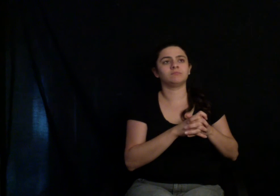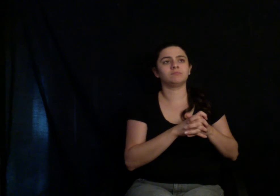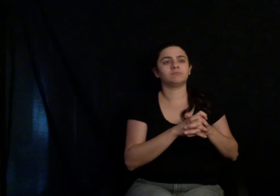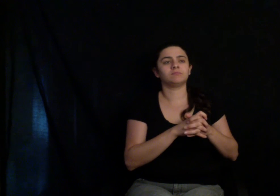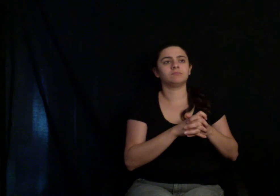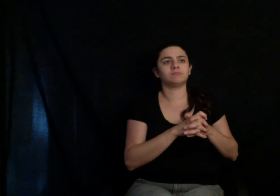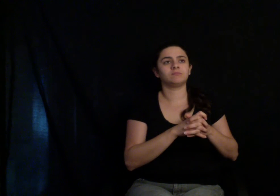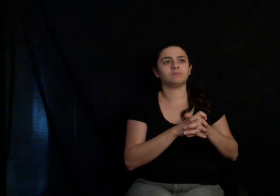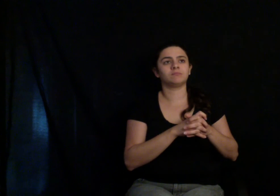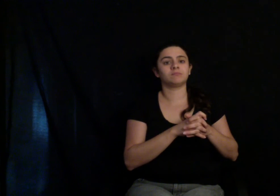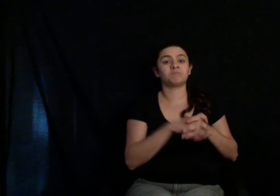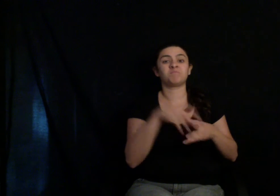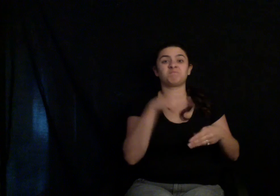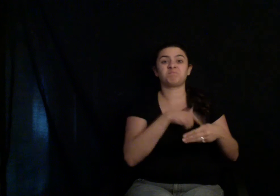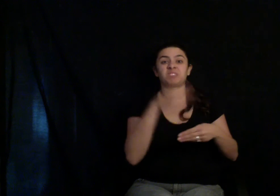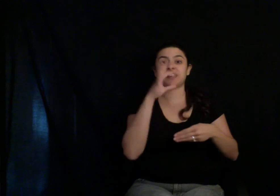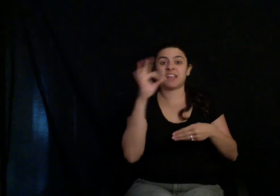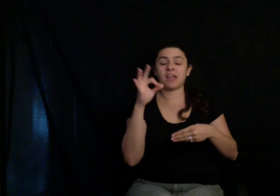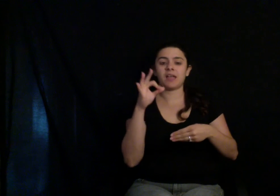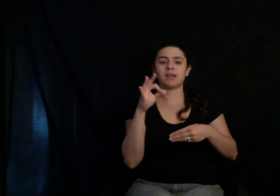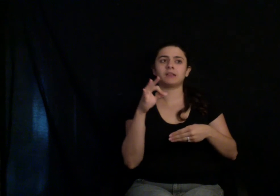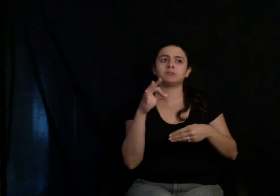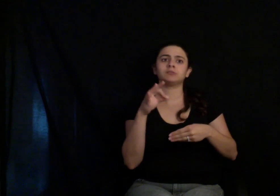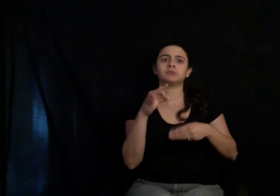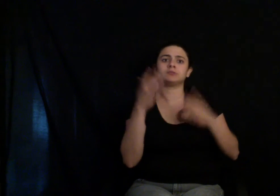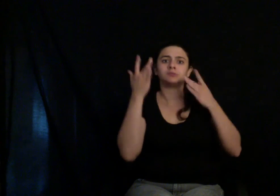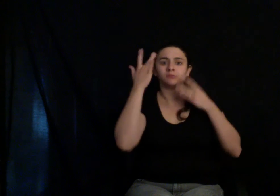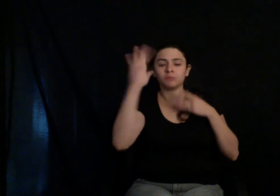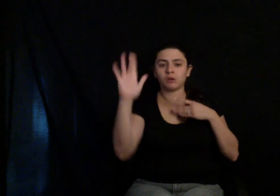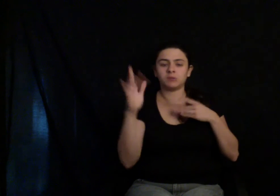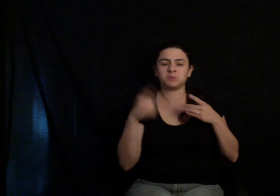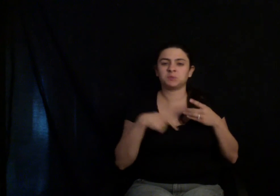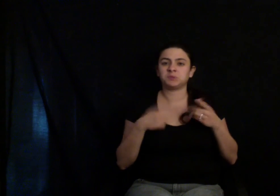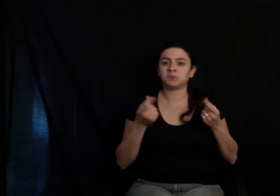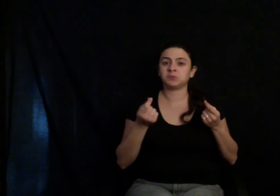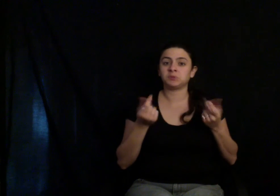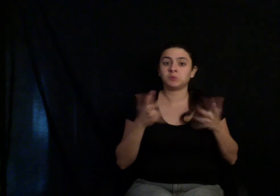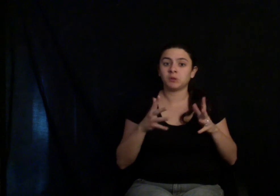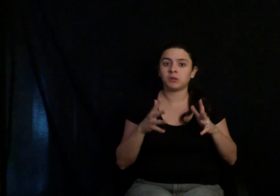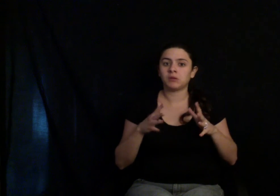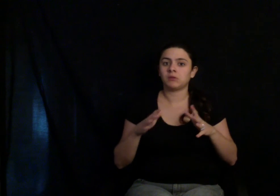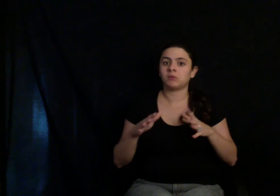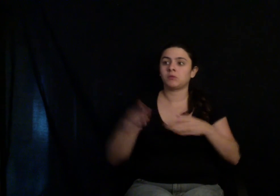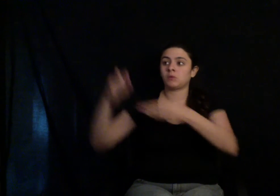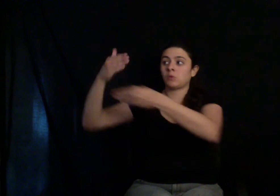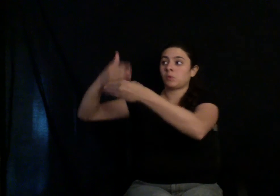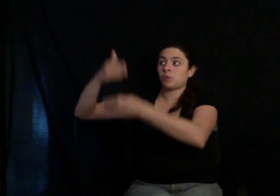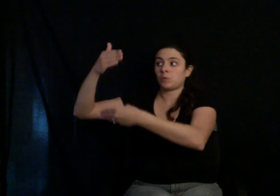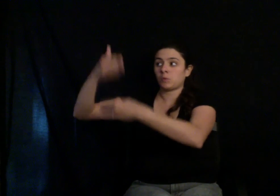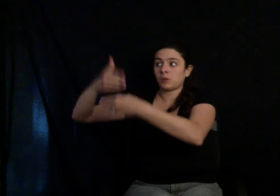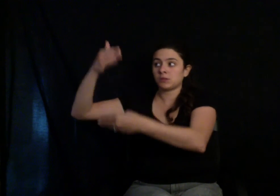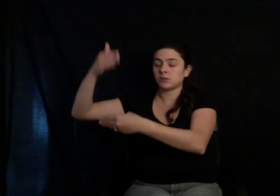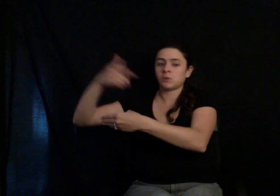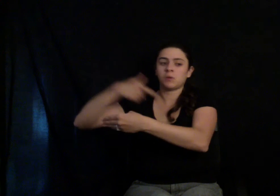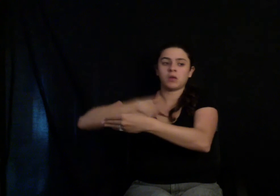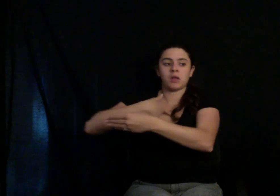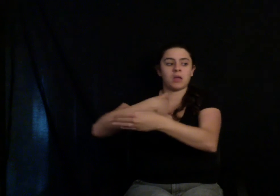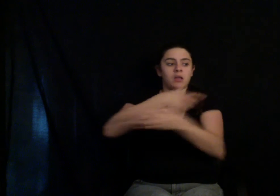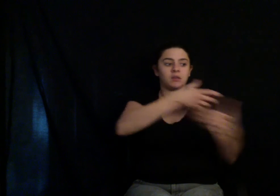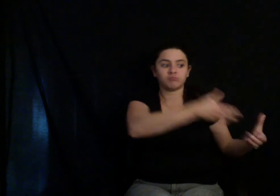he's a really smart cat. So what I did is I opened the window and I stuck him out of the window so he could get a breath of air, and I think he took a breath. It's hard to tell with